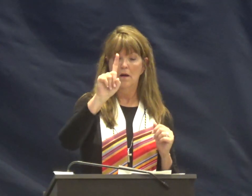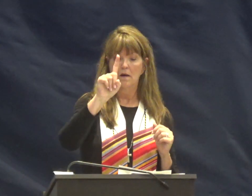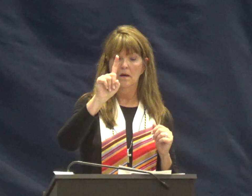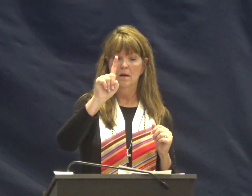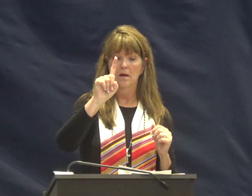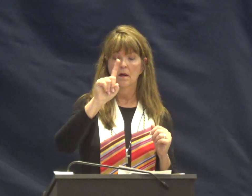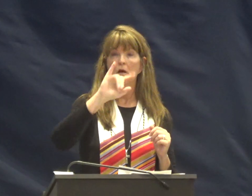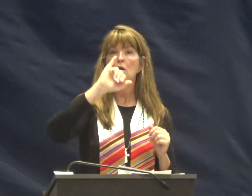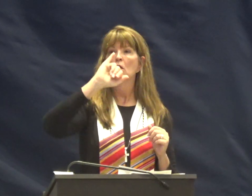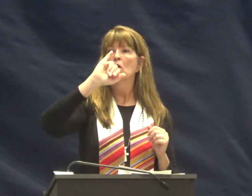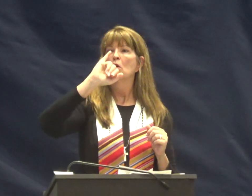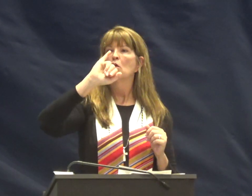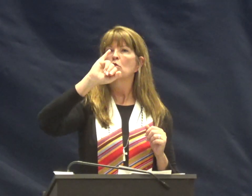In the rest of chapter 1,